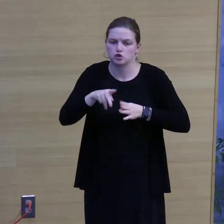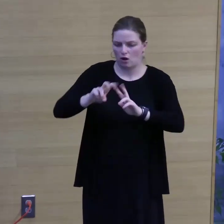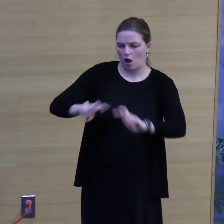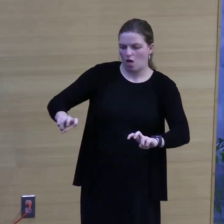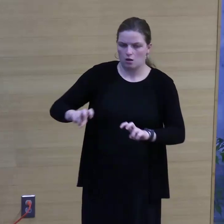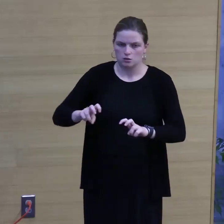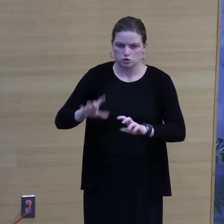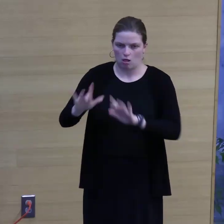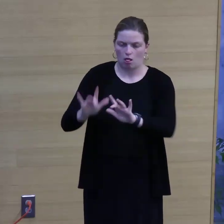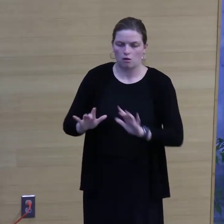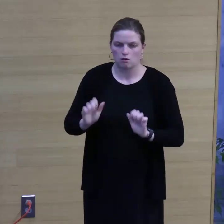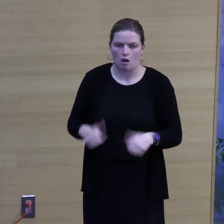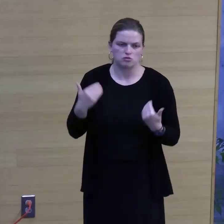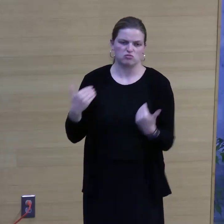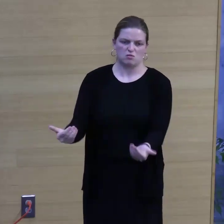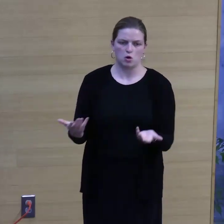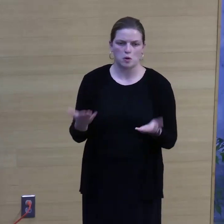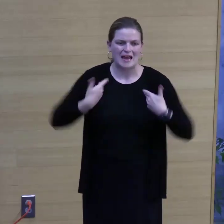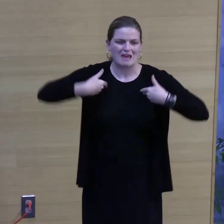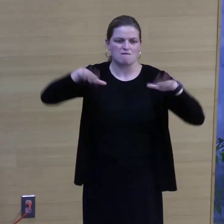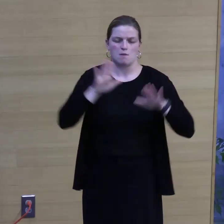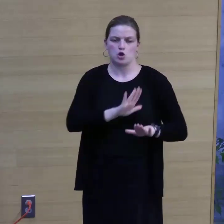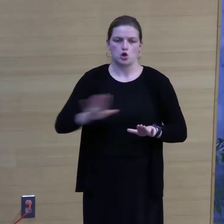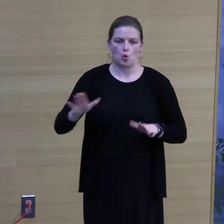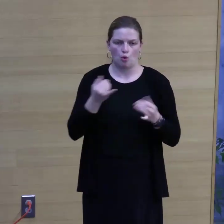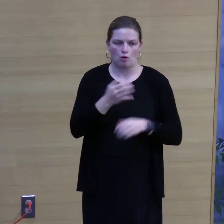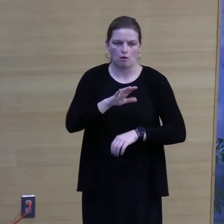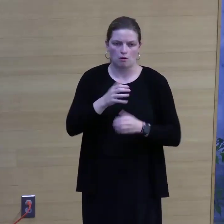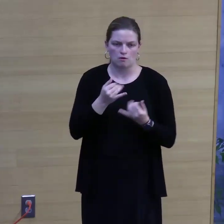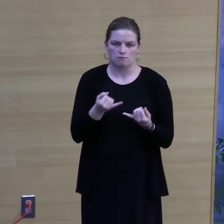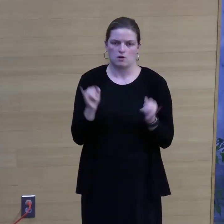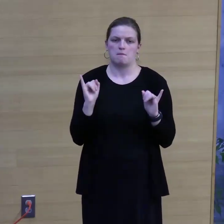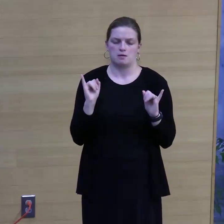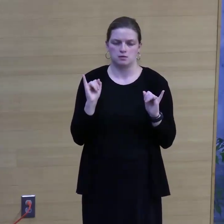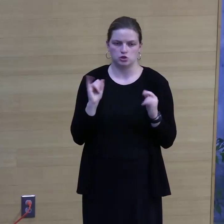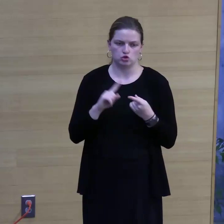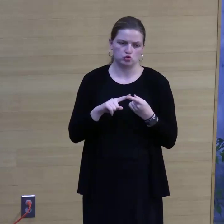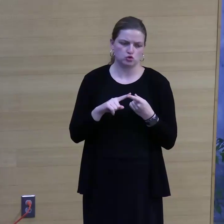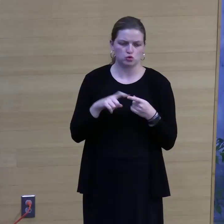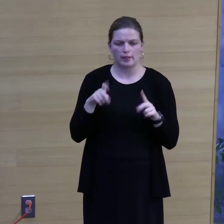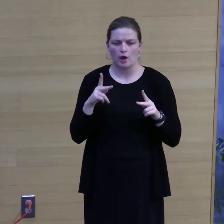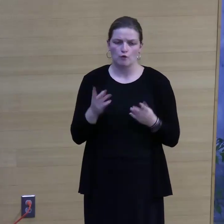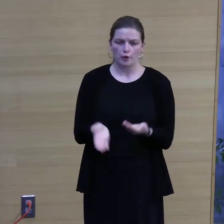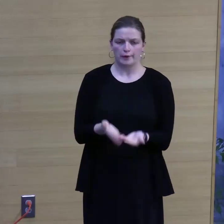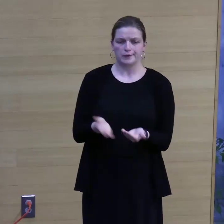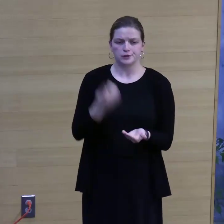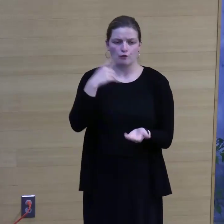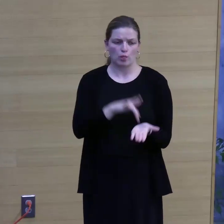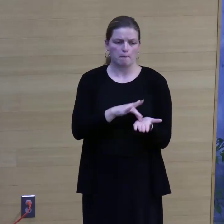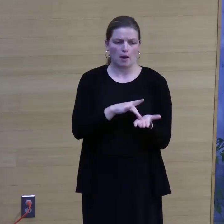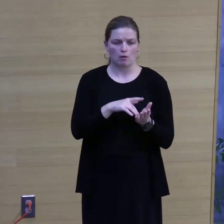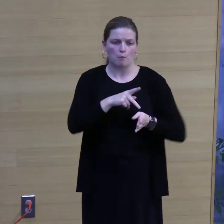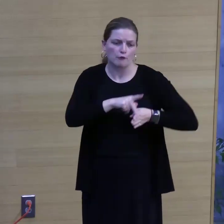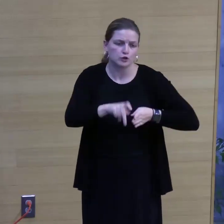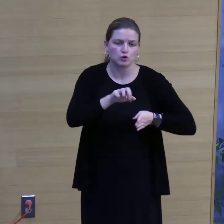examine you. Give up your sense of bodily autonomy to make the job easy for the medical